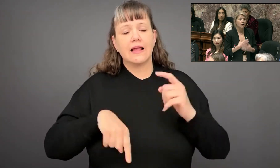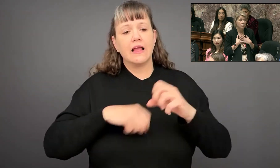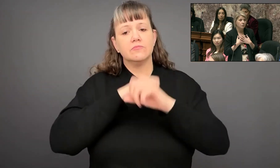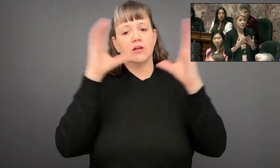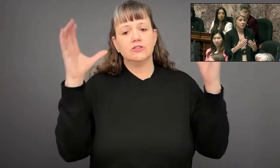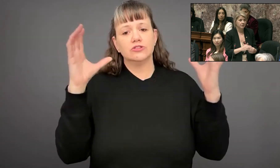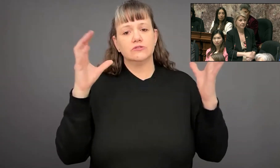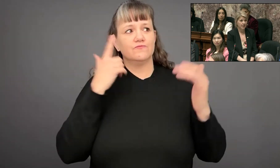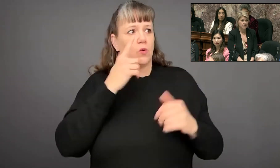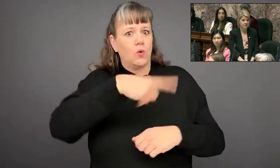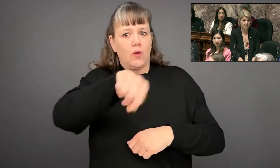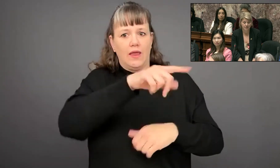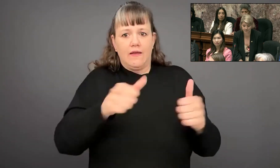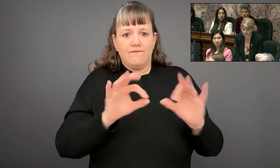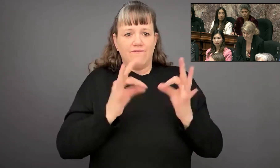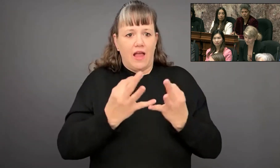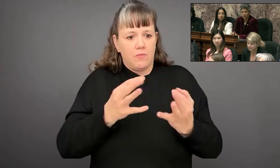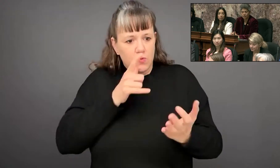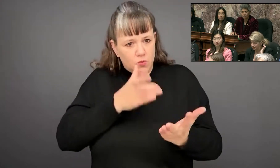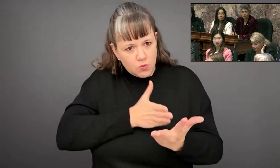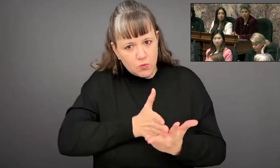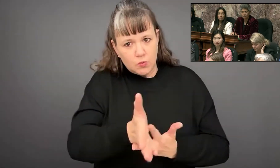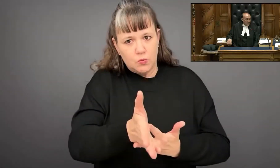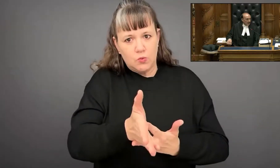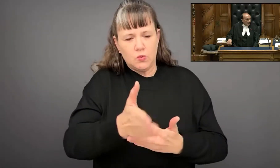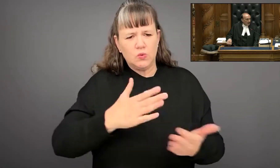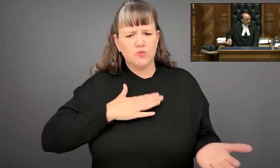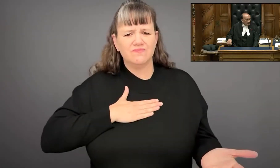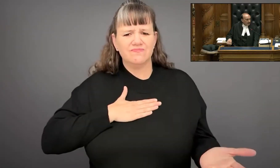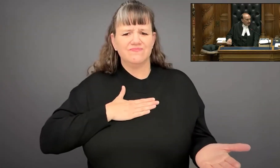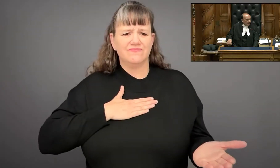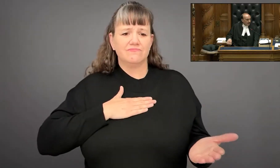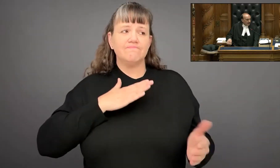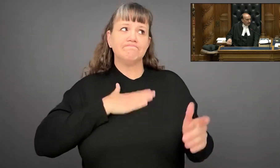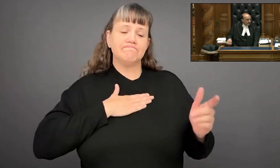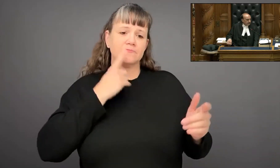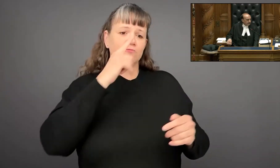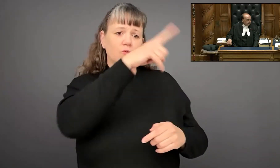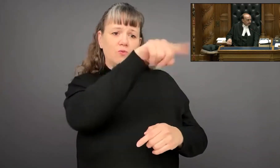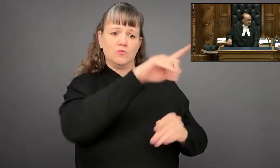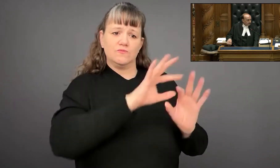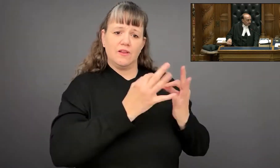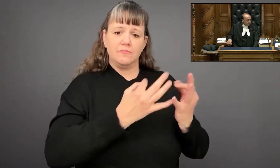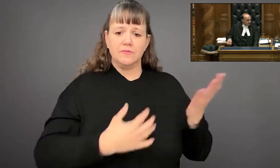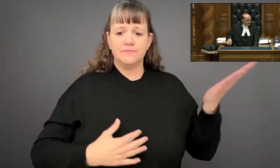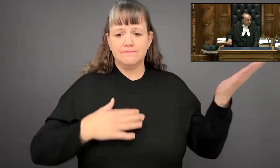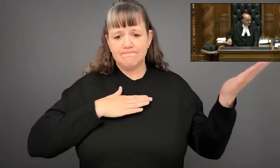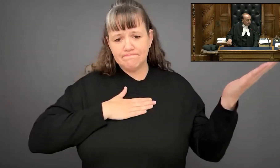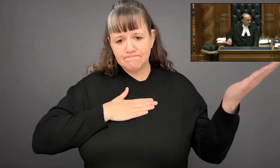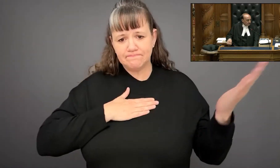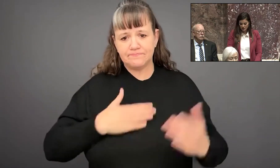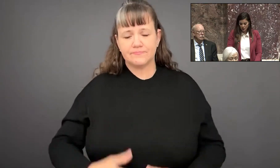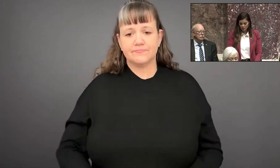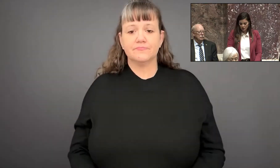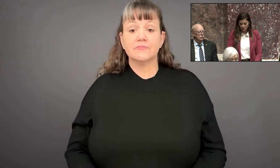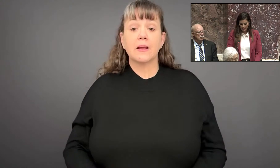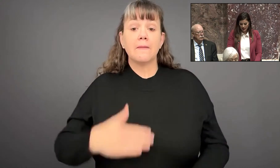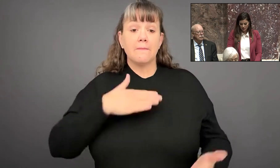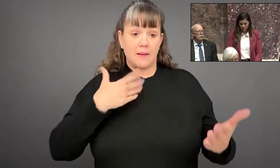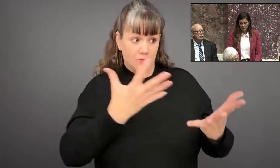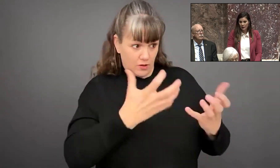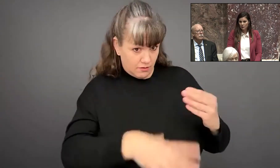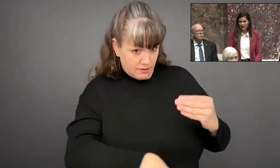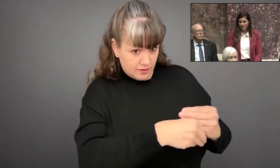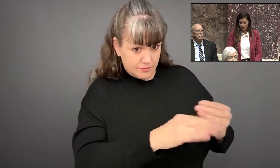and my heart goes out to the family today. Thank you. Member supplemental. The report, Don't Look